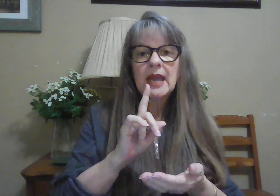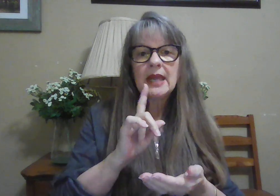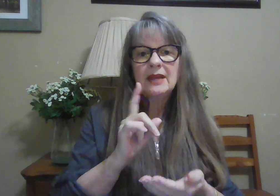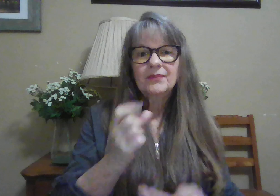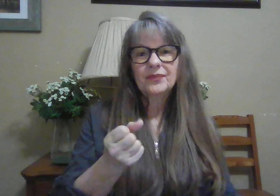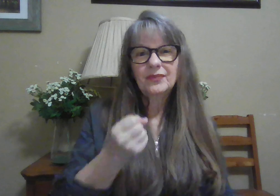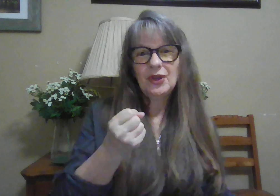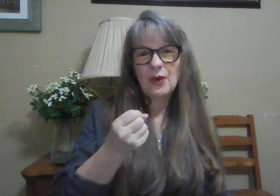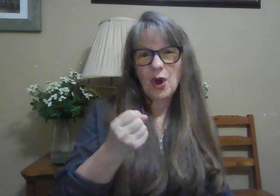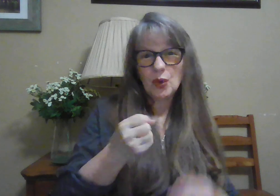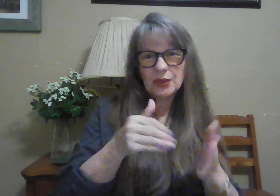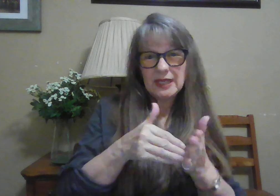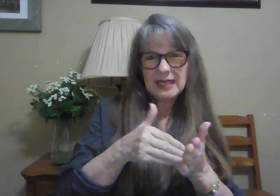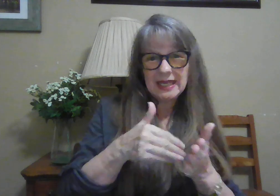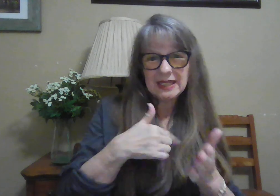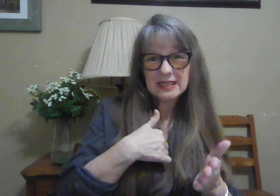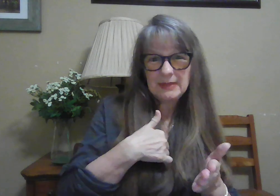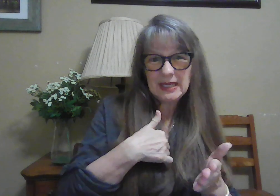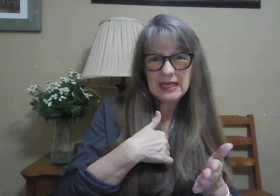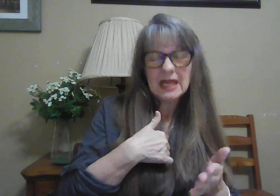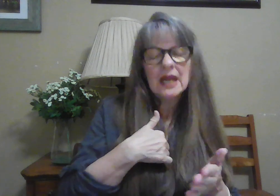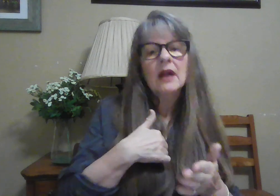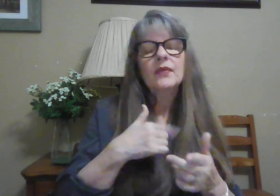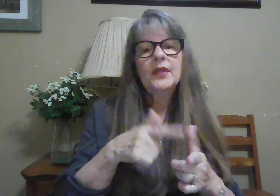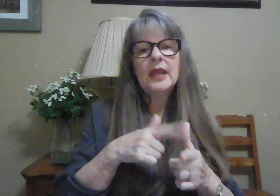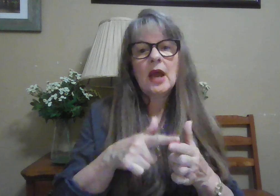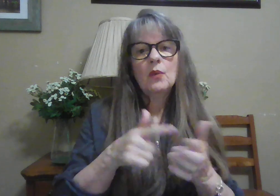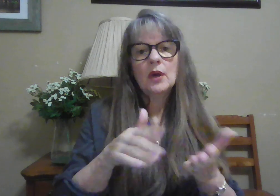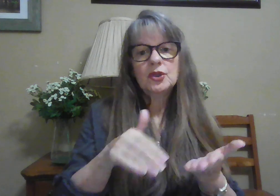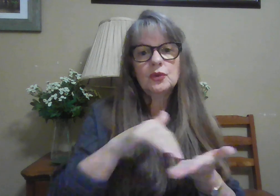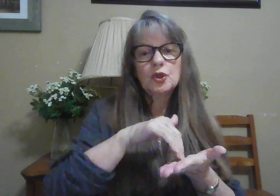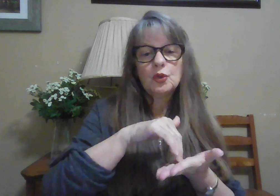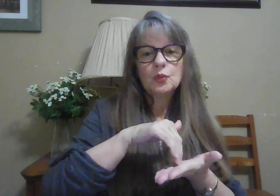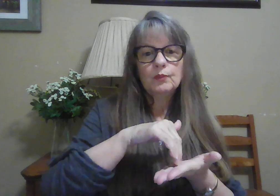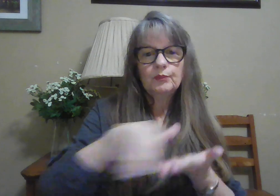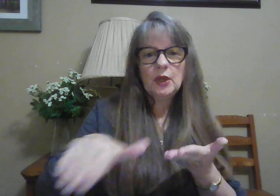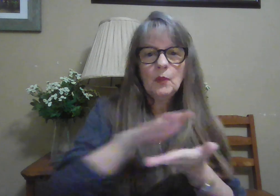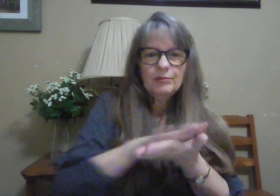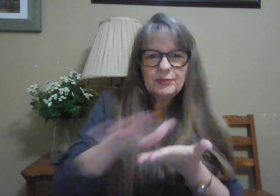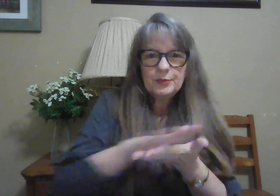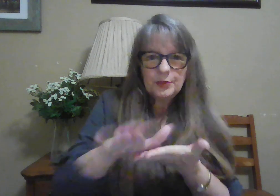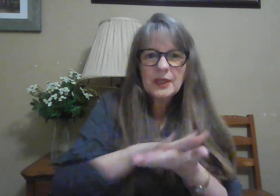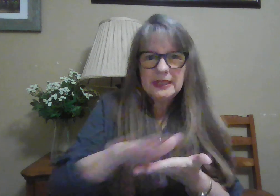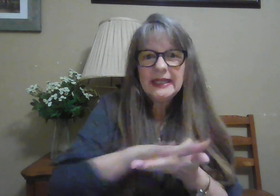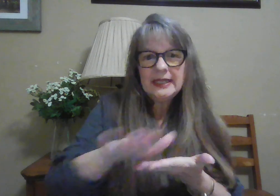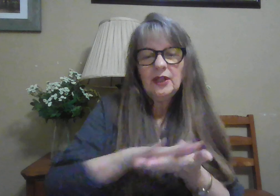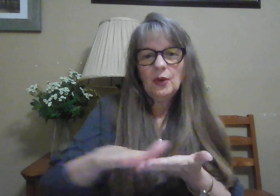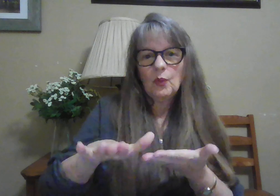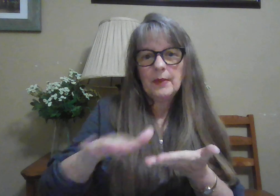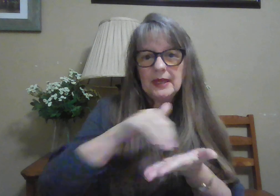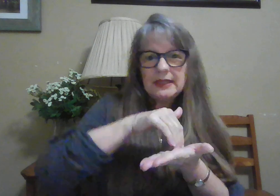like hold it against me, then I want you to clean, wipe it clean,